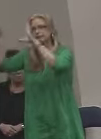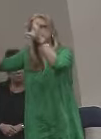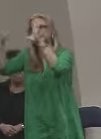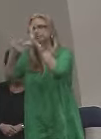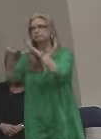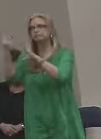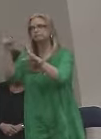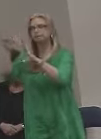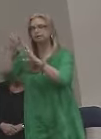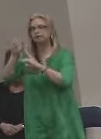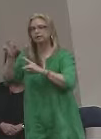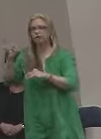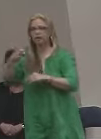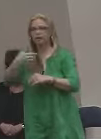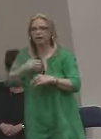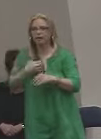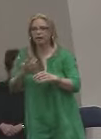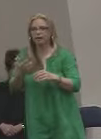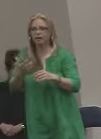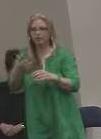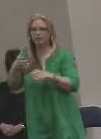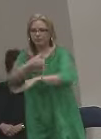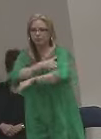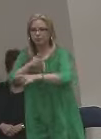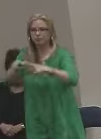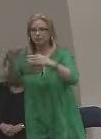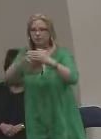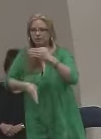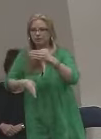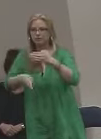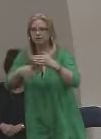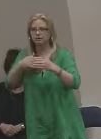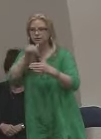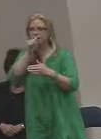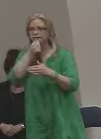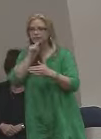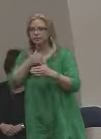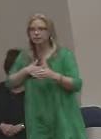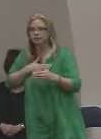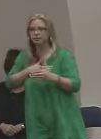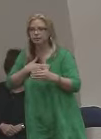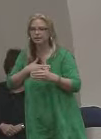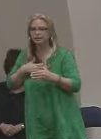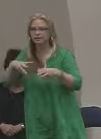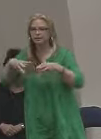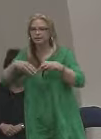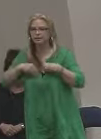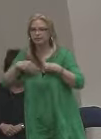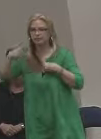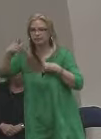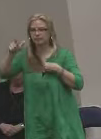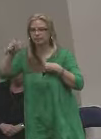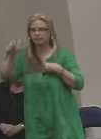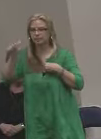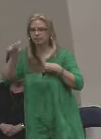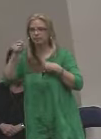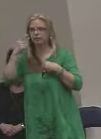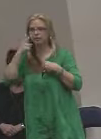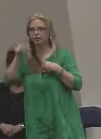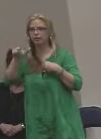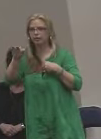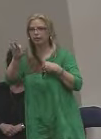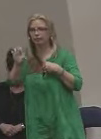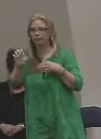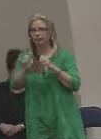to the prosecutor. You have the power to end my suffering, she continued. Please accept a plea deal for life without the possibility of parole